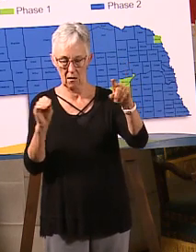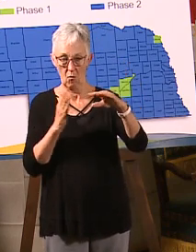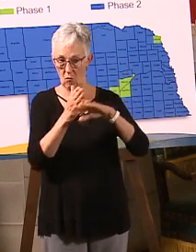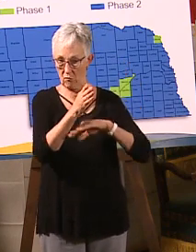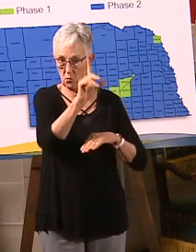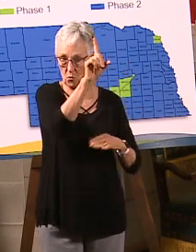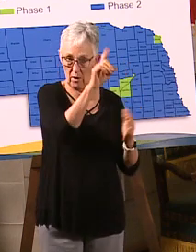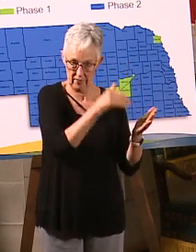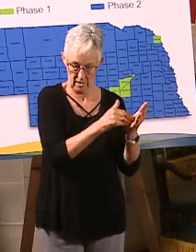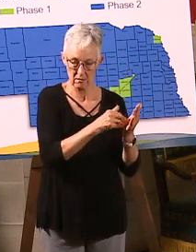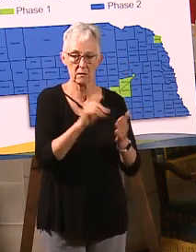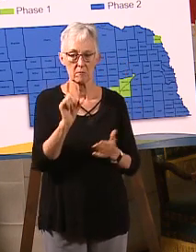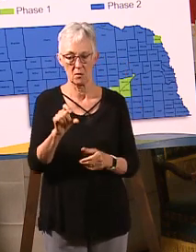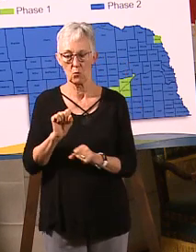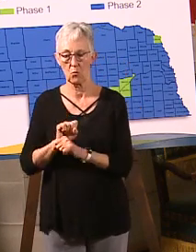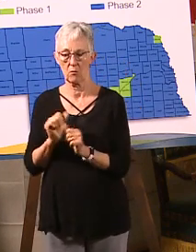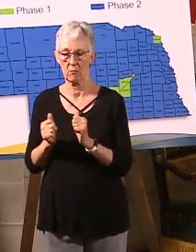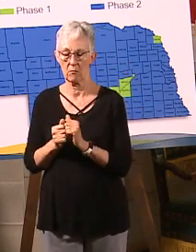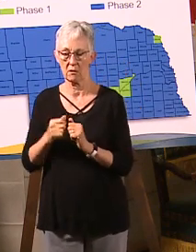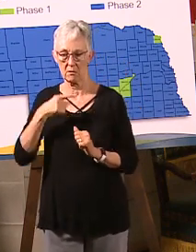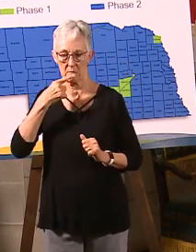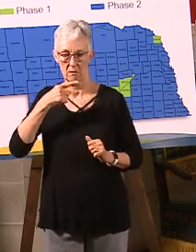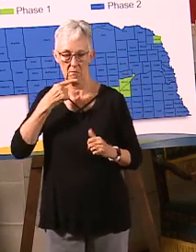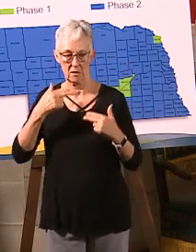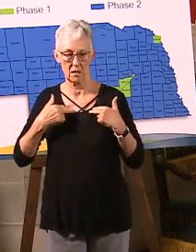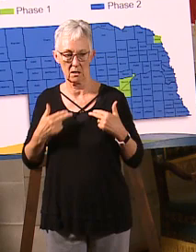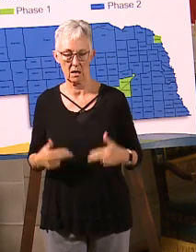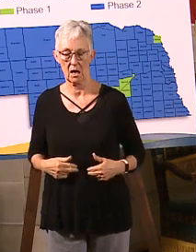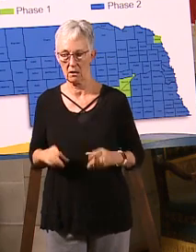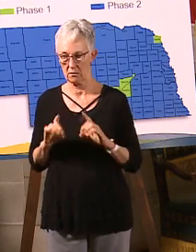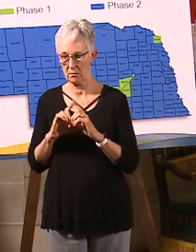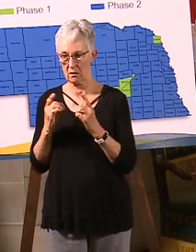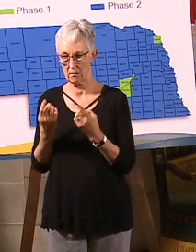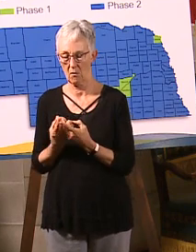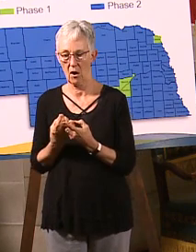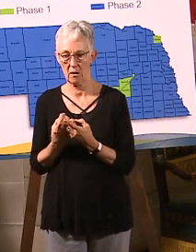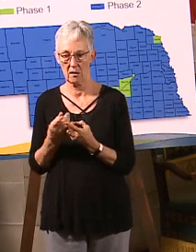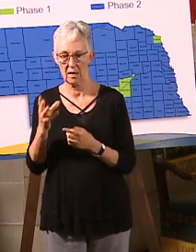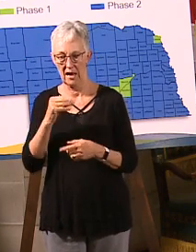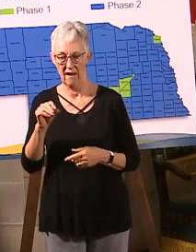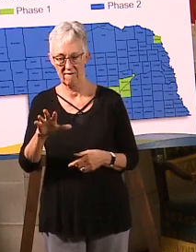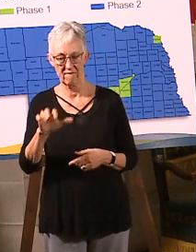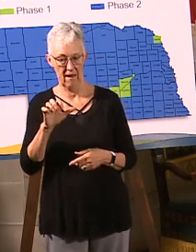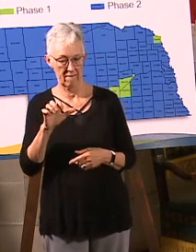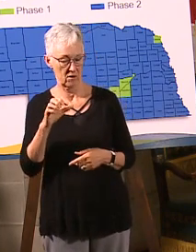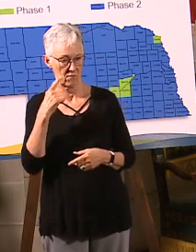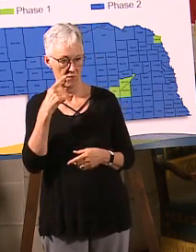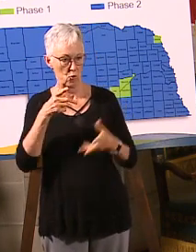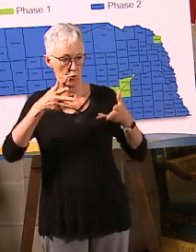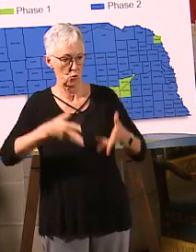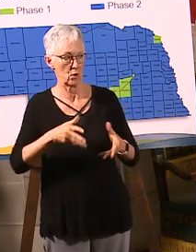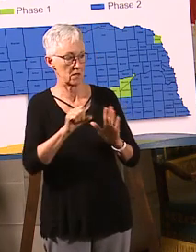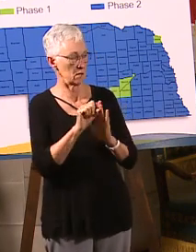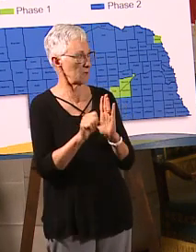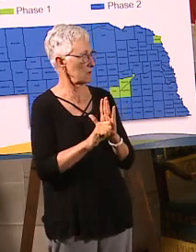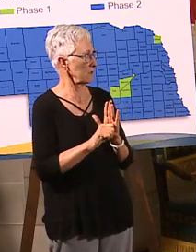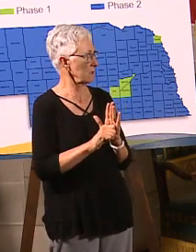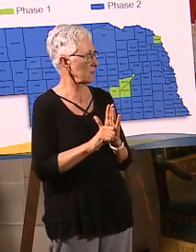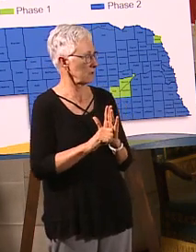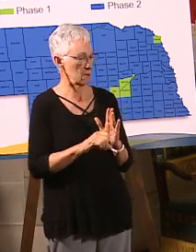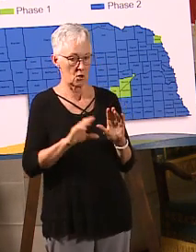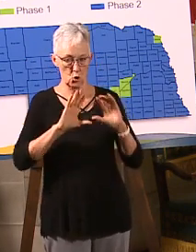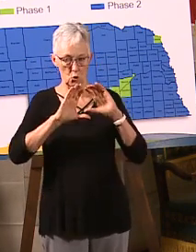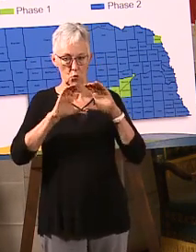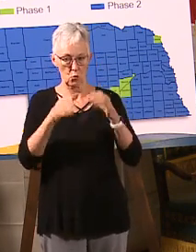work with the public health department, 500 in the rest of the state. So. I knew you knew that. And groups of 6 people, 6 feet apart from